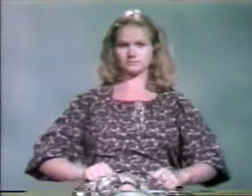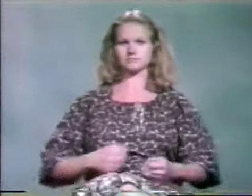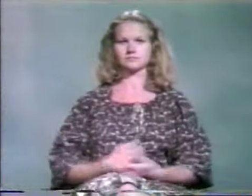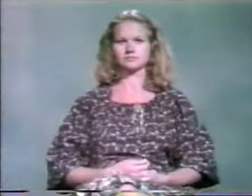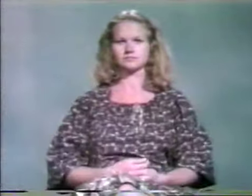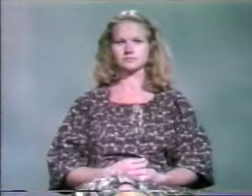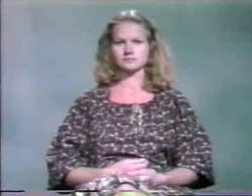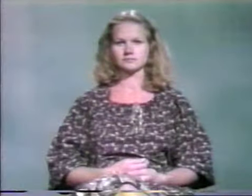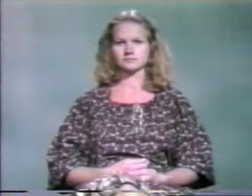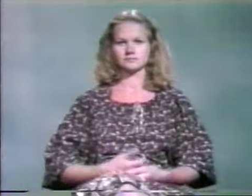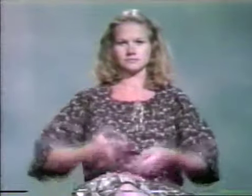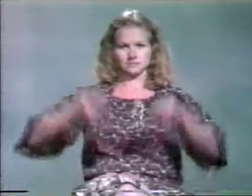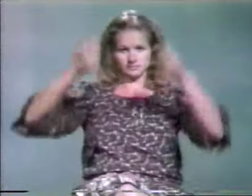To put on clothes.